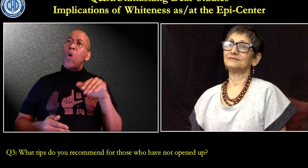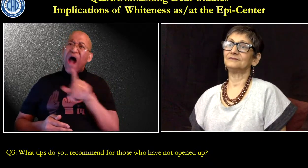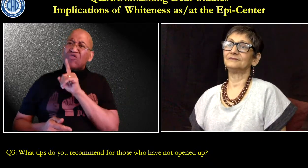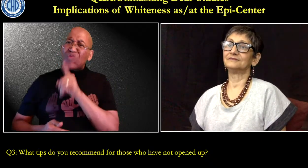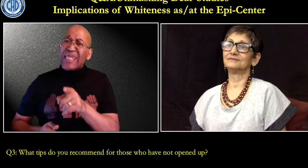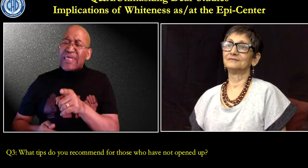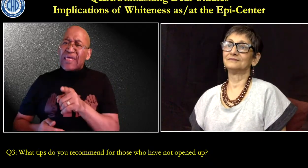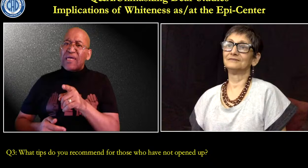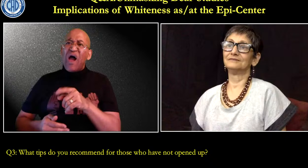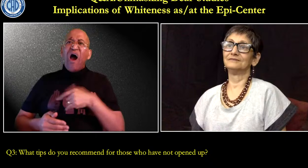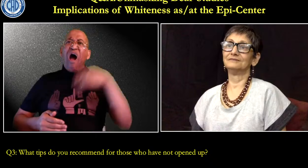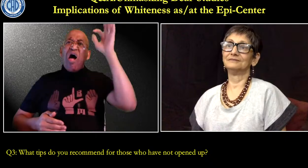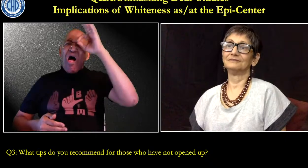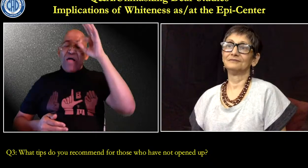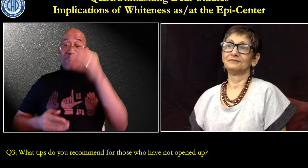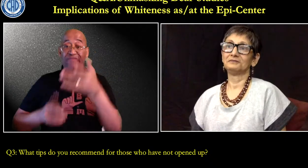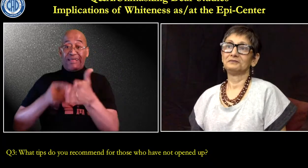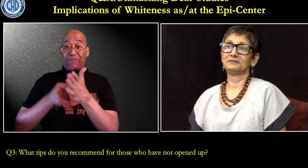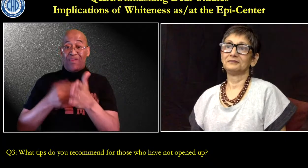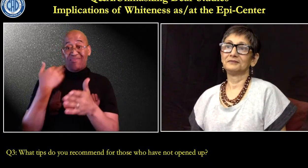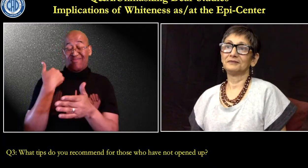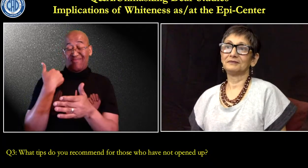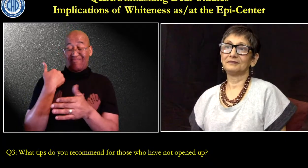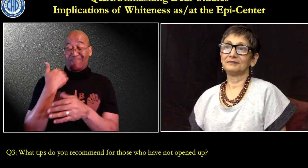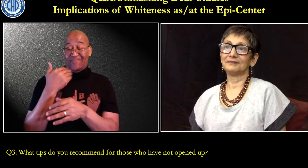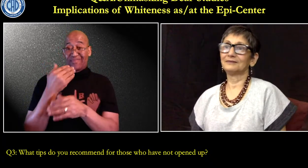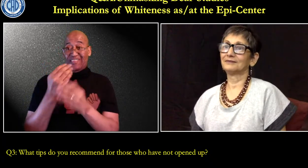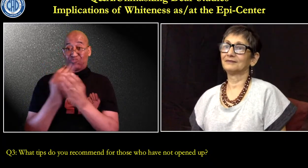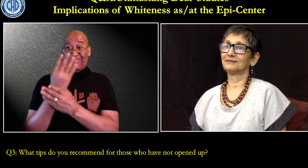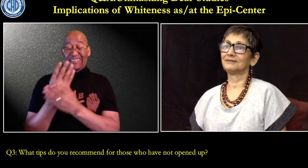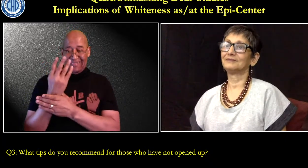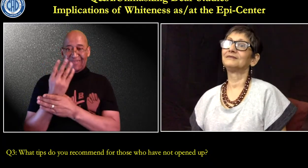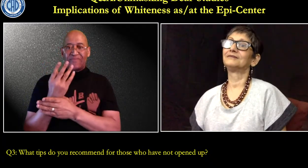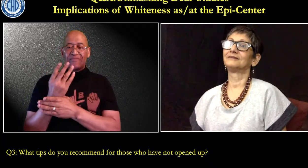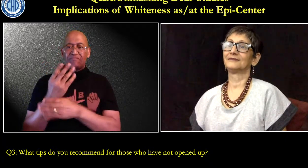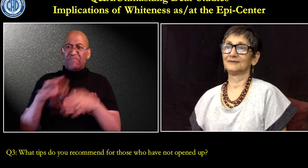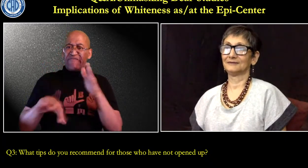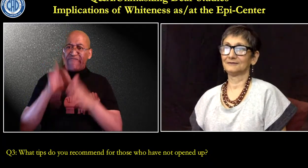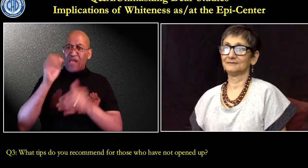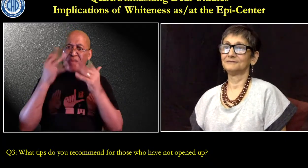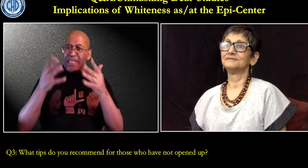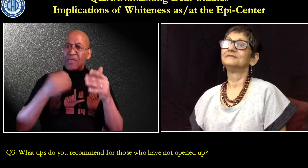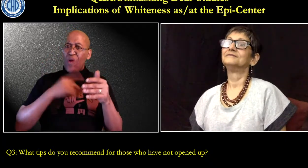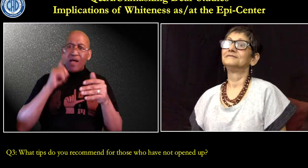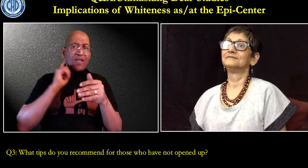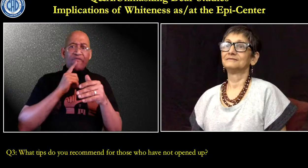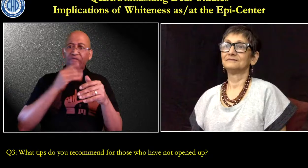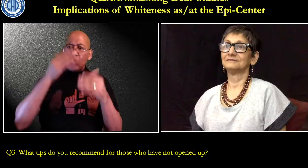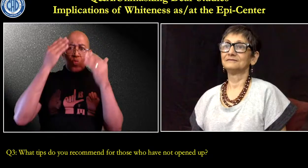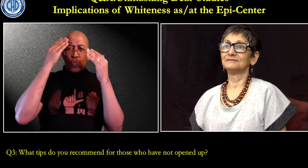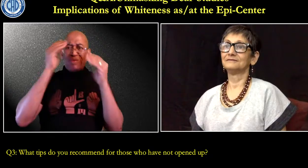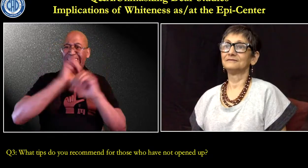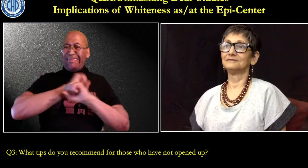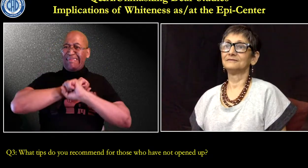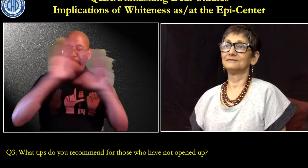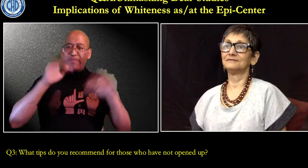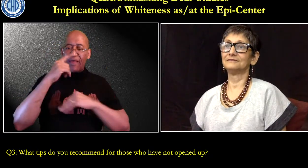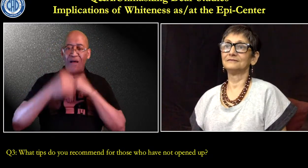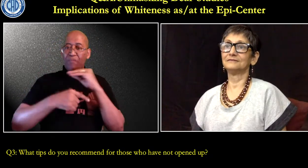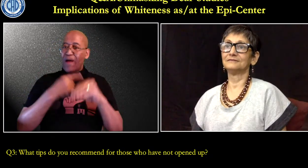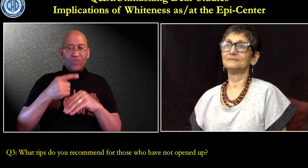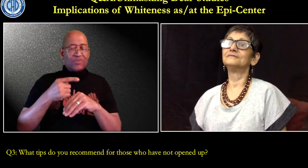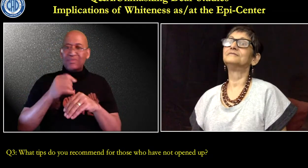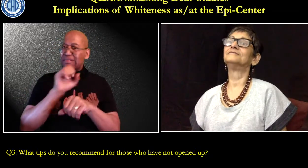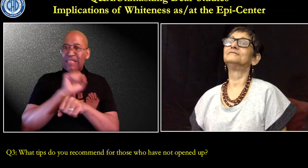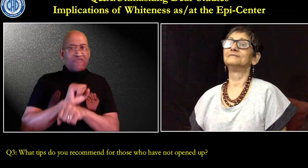frustrating to me. I don't know if it's really necessarily they just don't have any idea, but